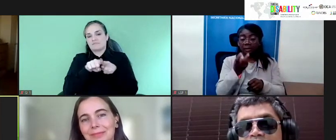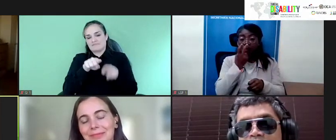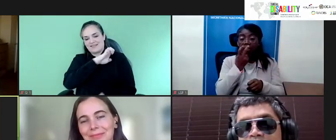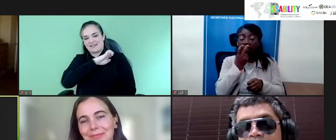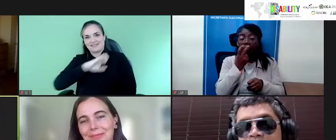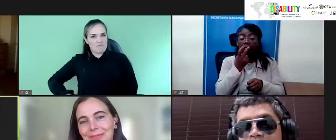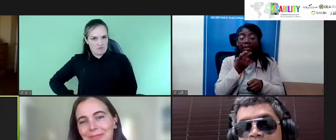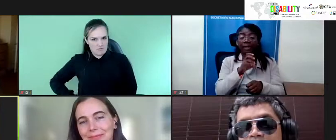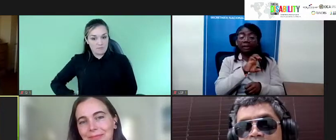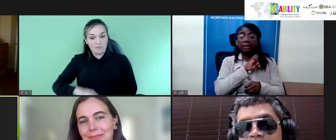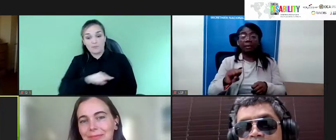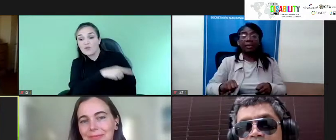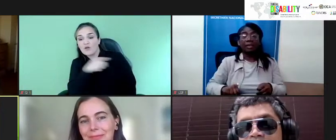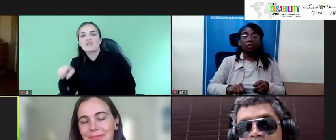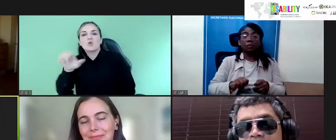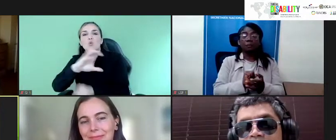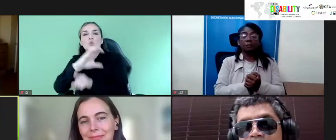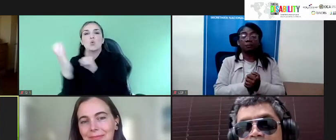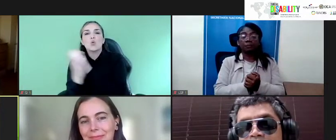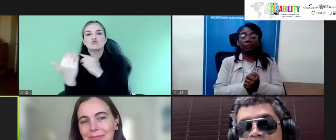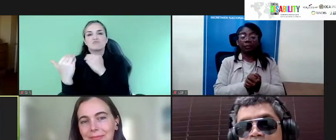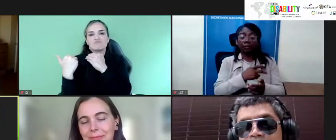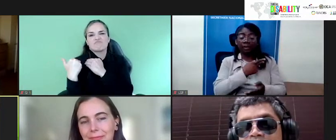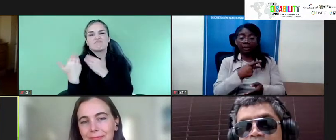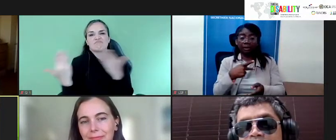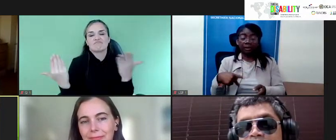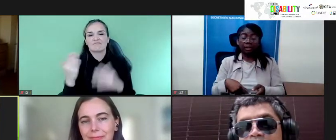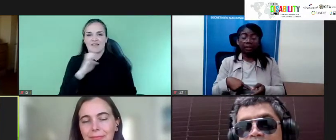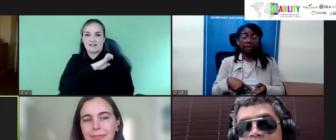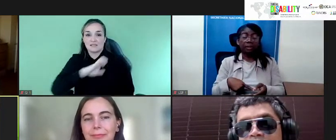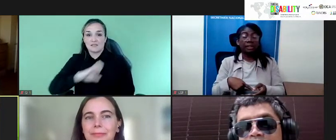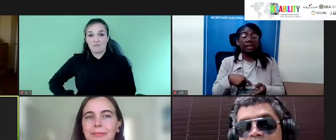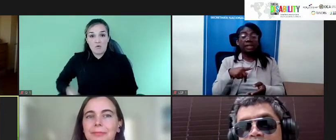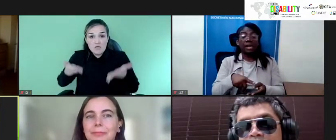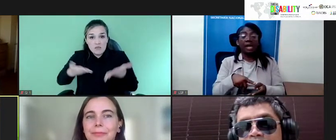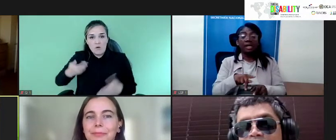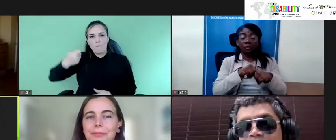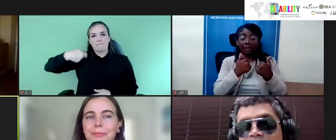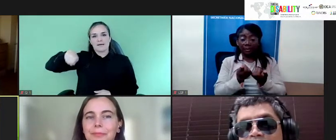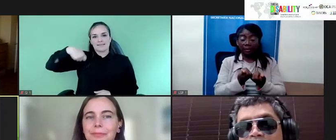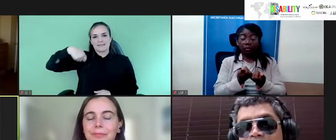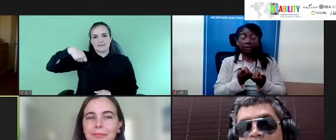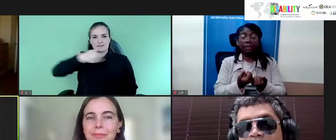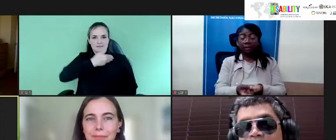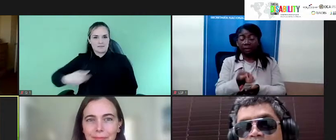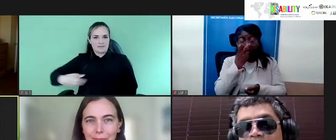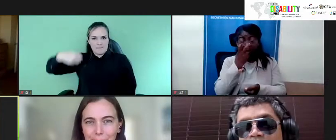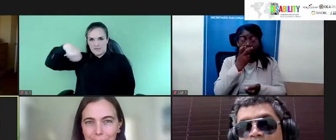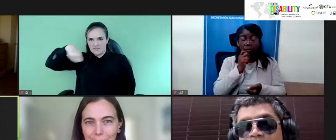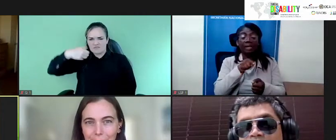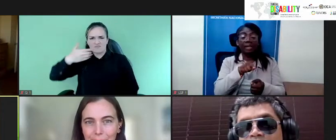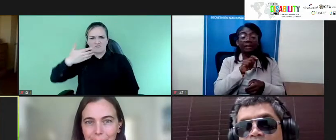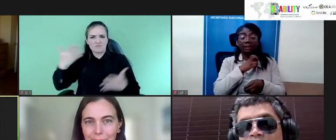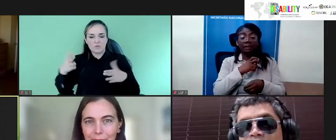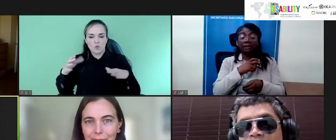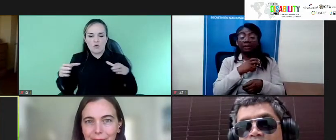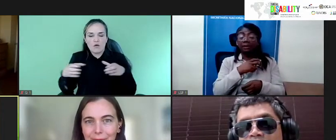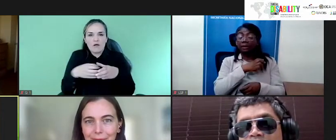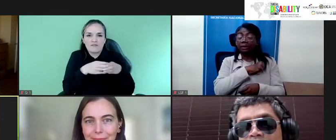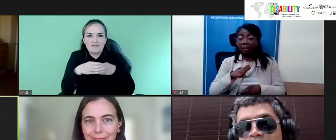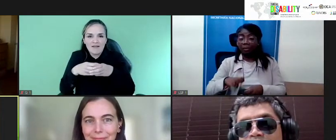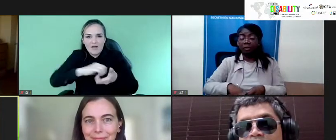he worked in el salvador in the internet he is the chair of the blind people association in el